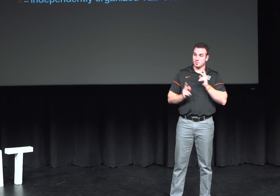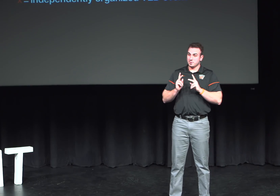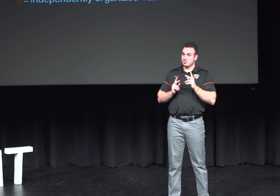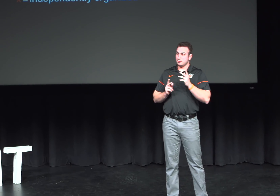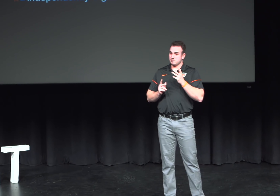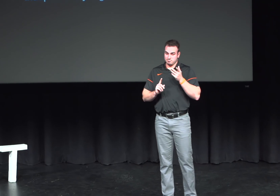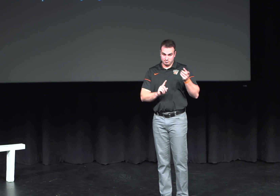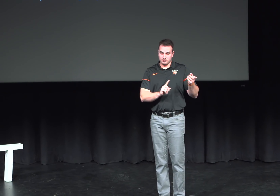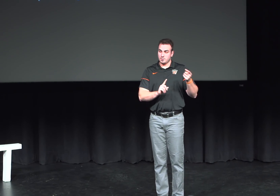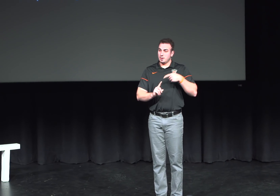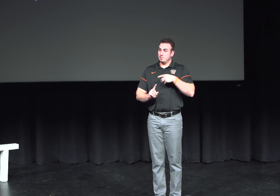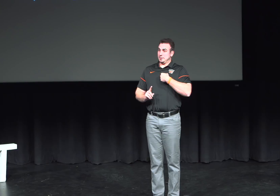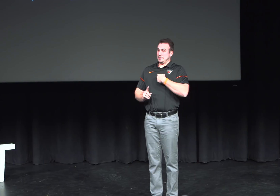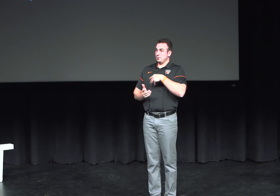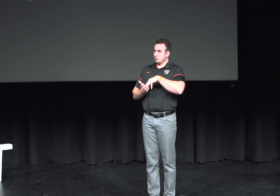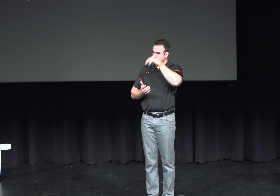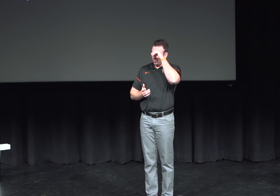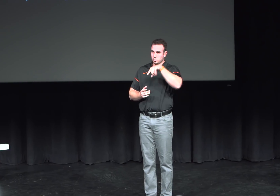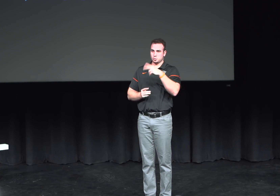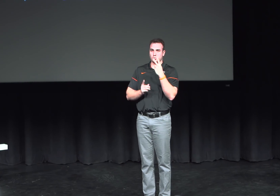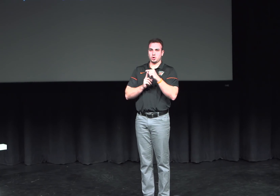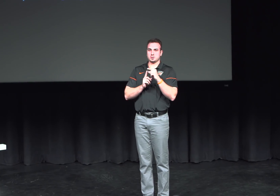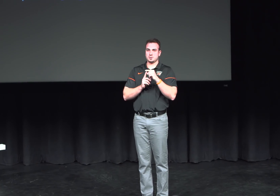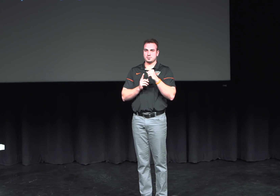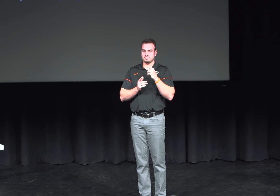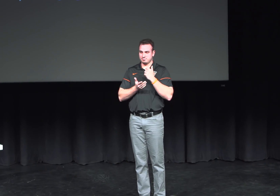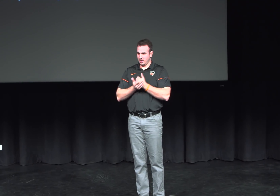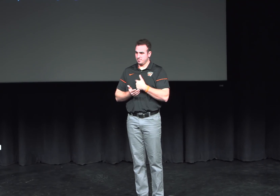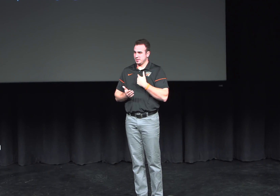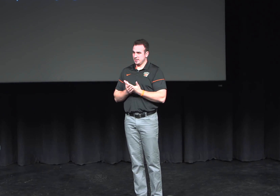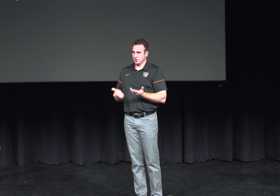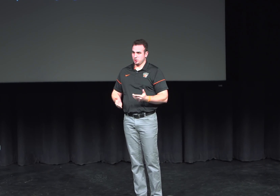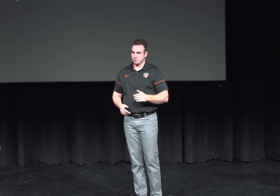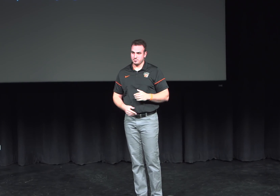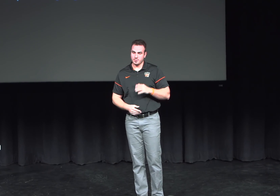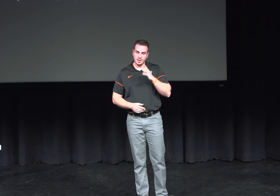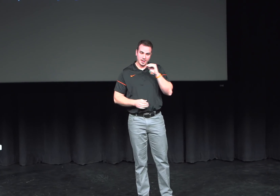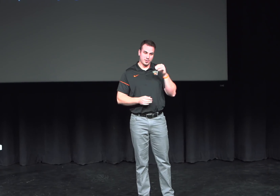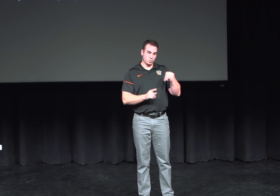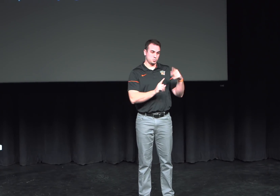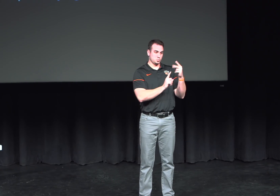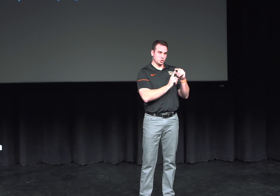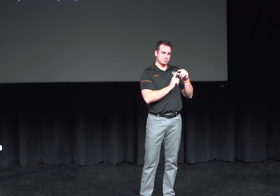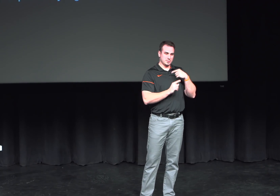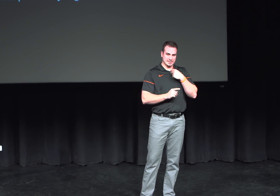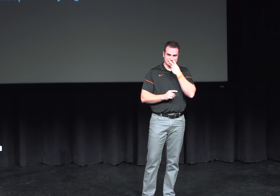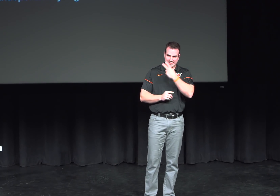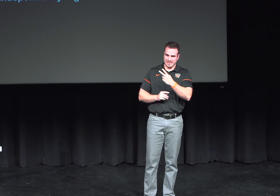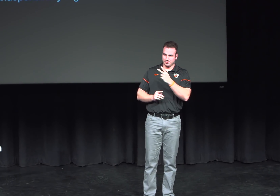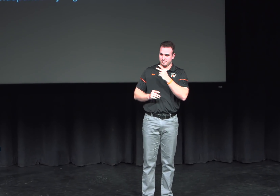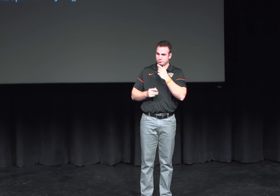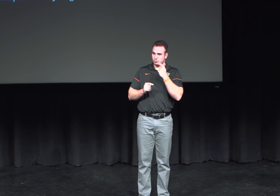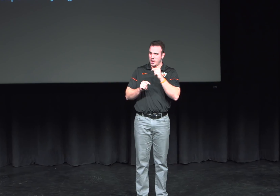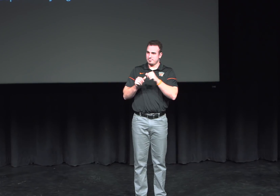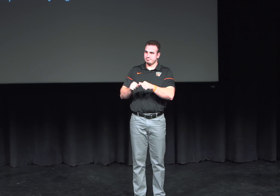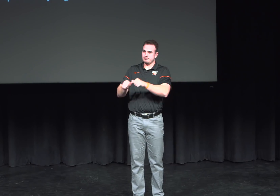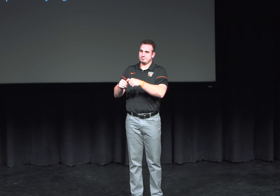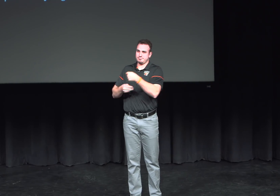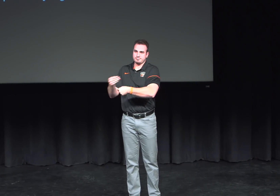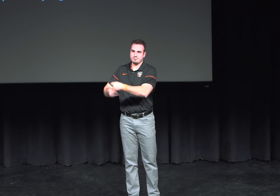I've gotten to learn that these 2 words, and it's helped me get to where I am today. I've seen other people follow these